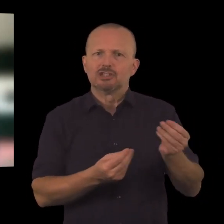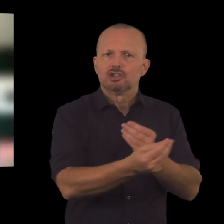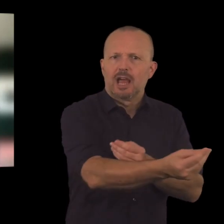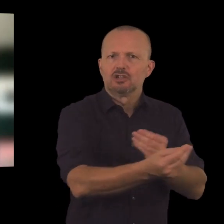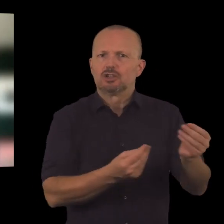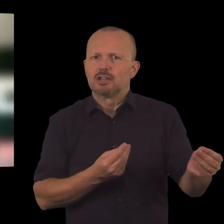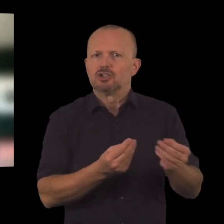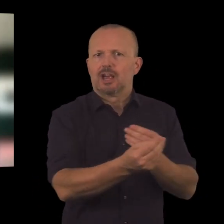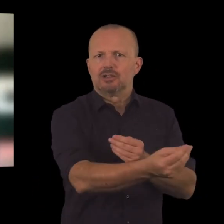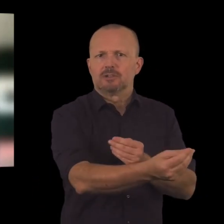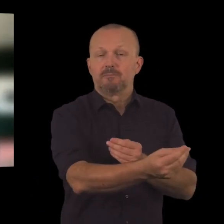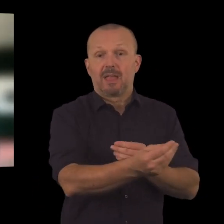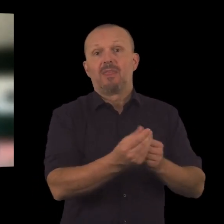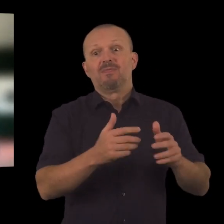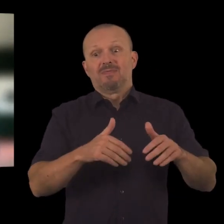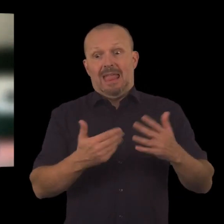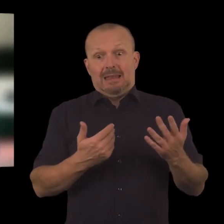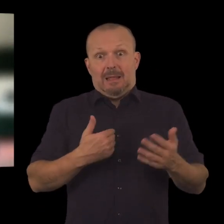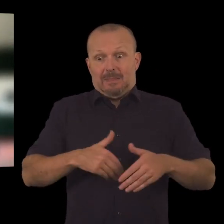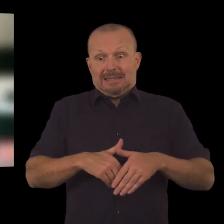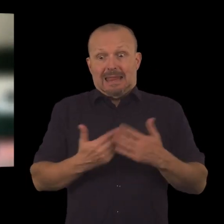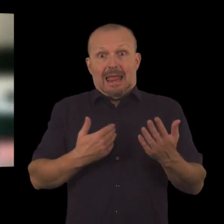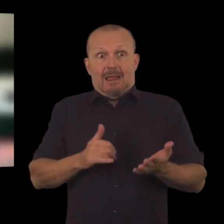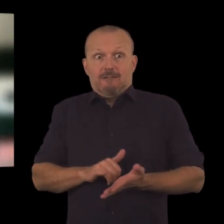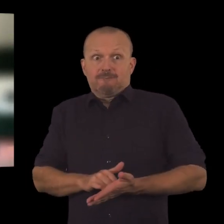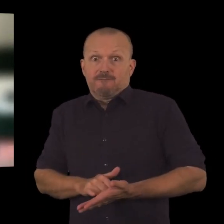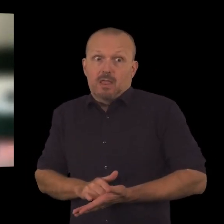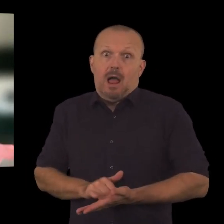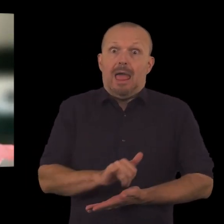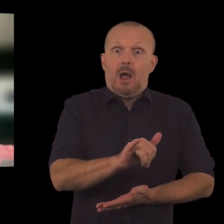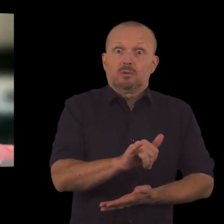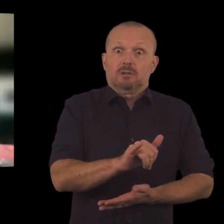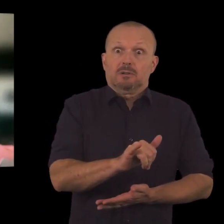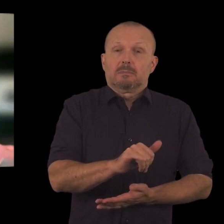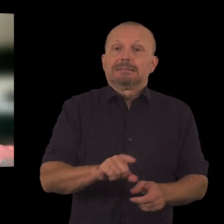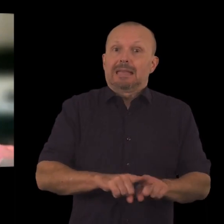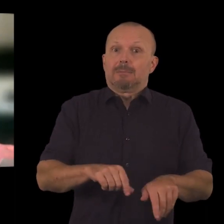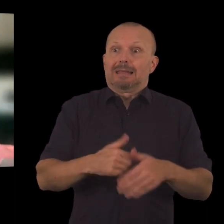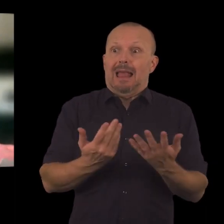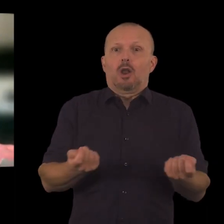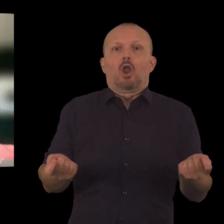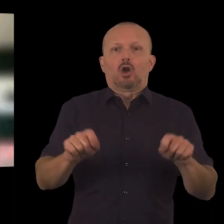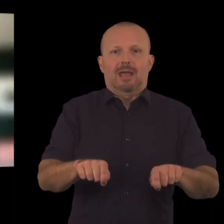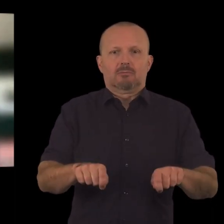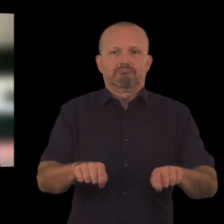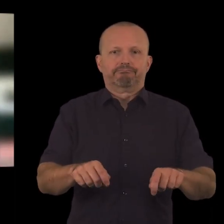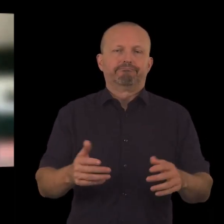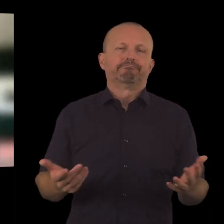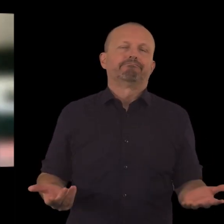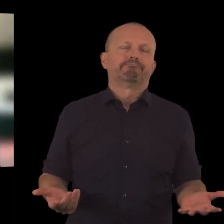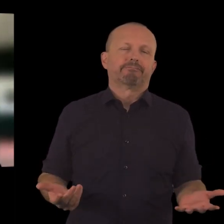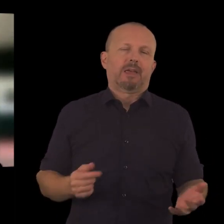we started exchanging videos and some pieces of writing and some poetry. And then, of